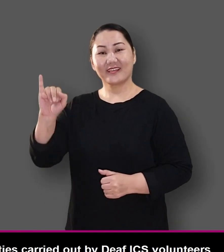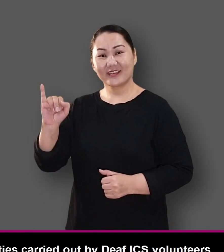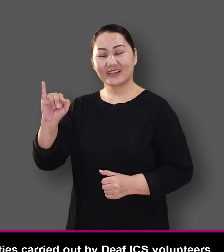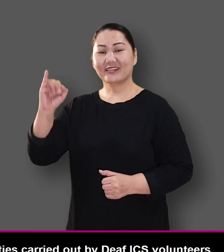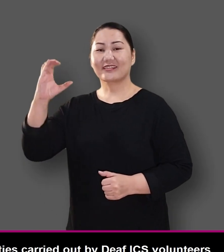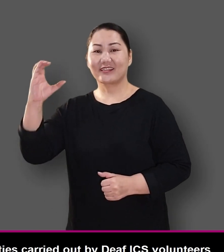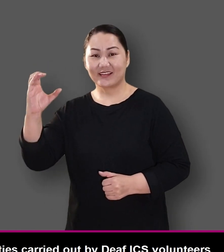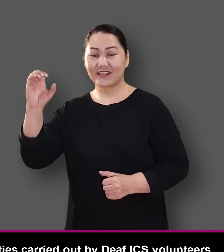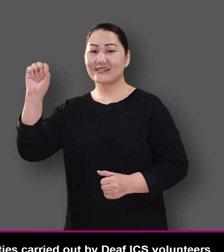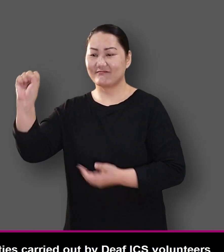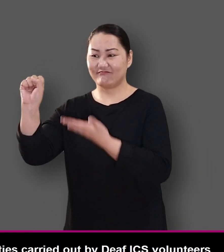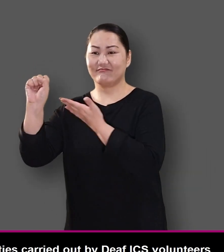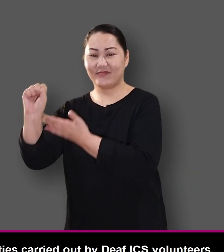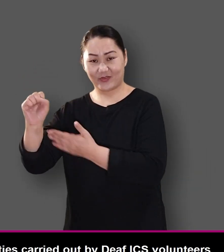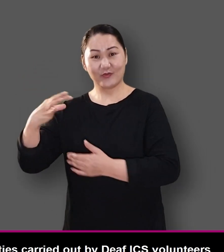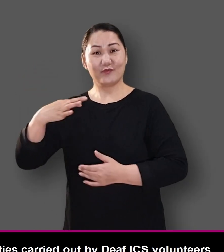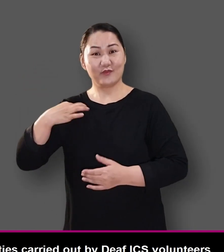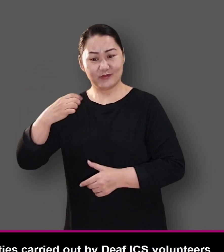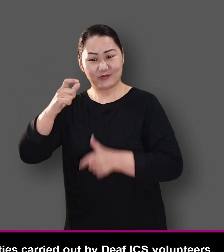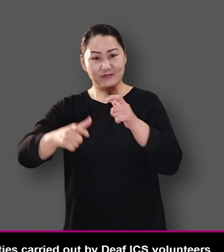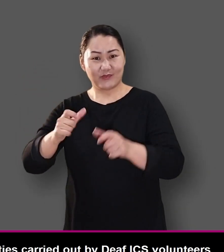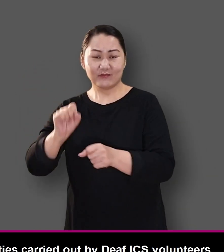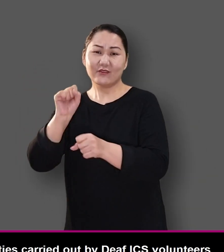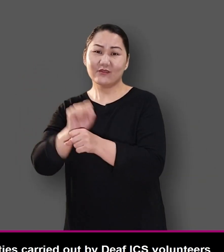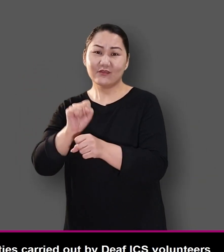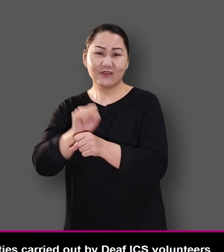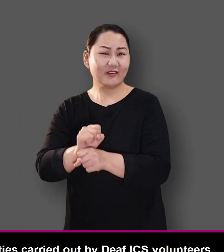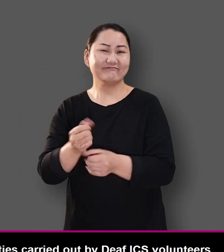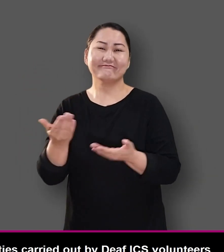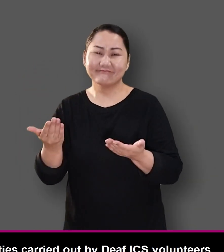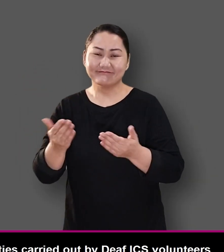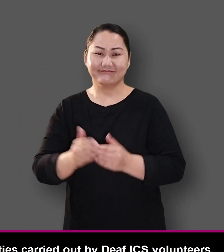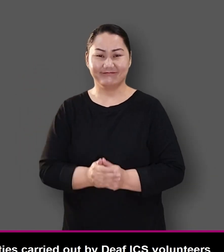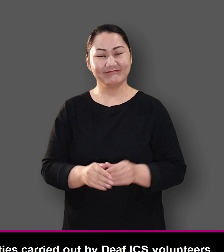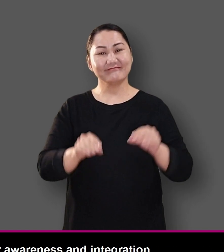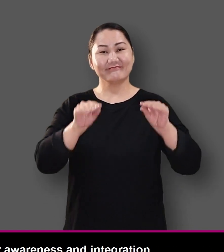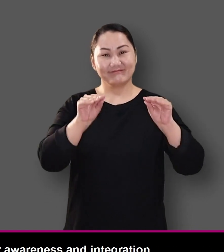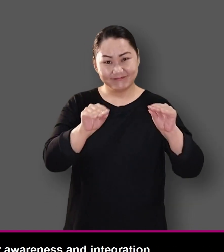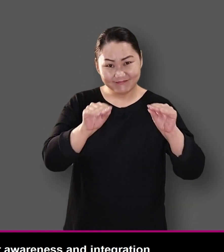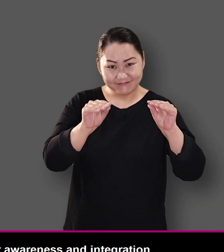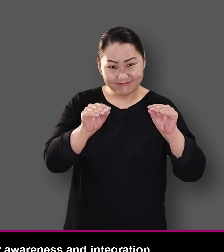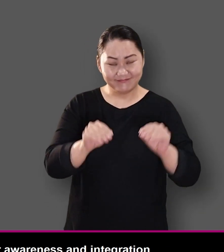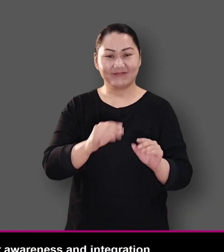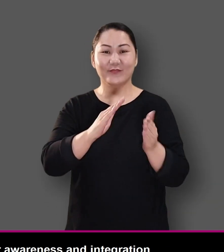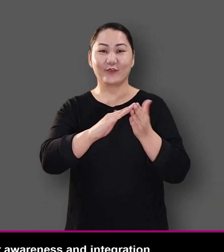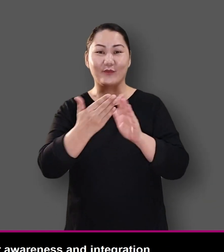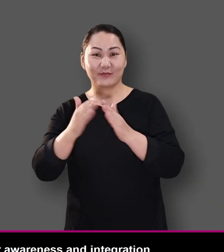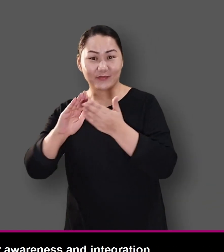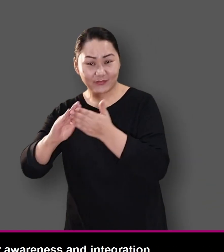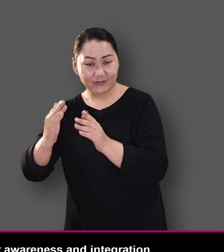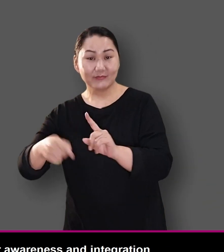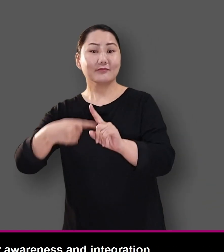whilst also having specific activities carried out by deaf ICS volunteers to bring about a wider awareness and